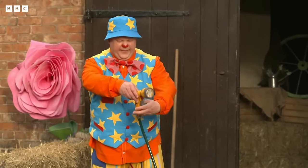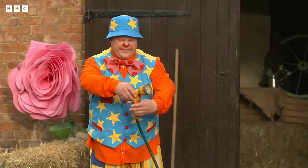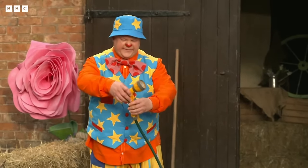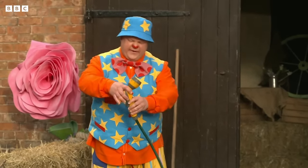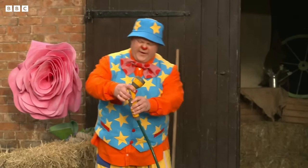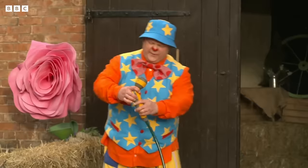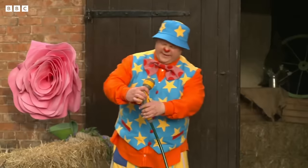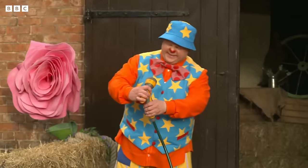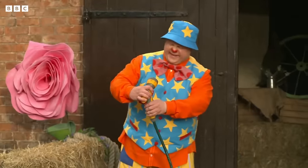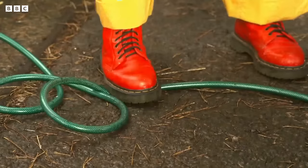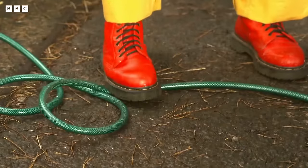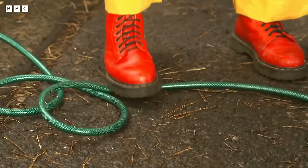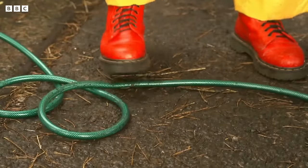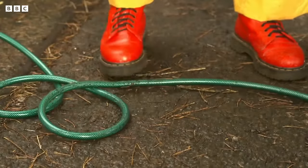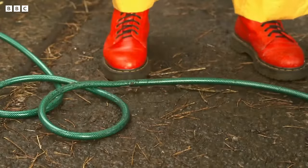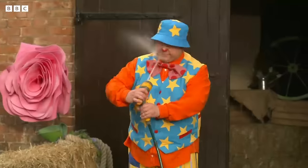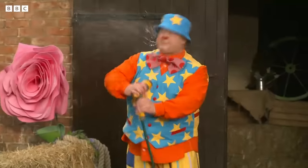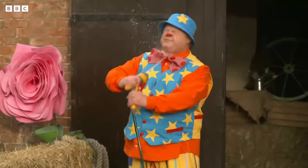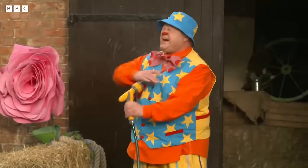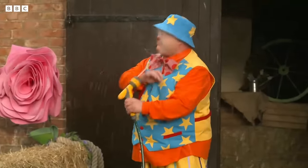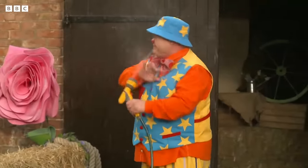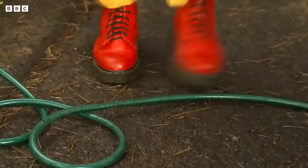What's wrong with this?